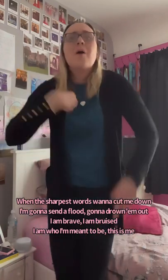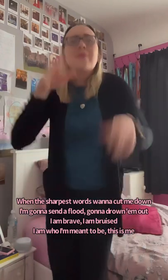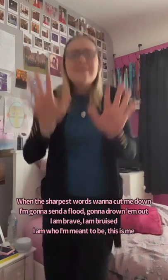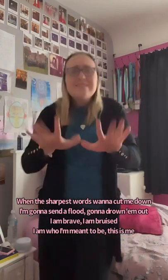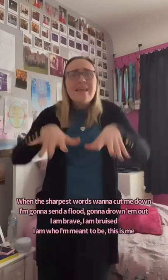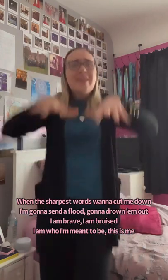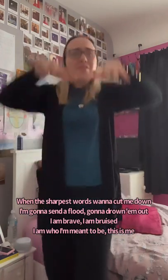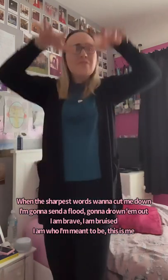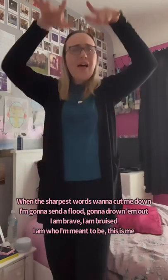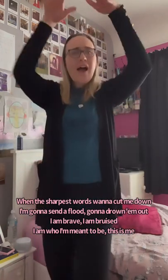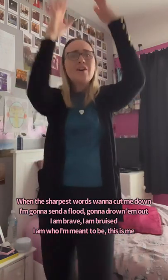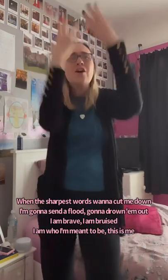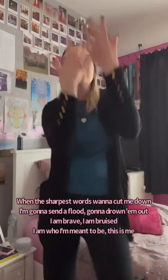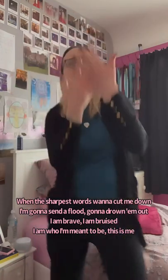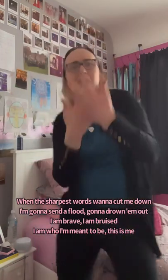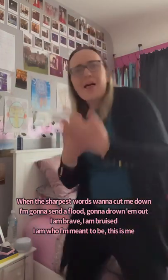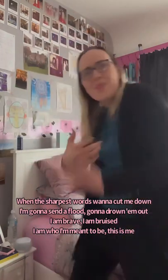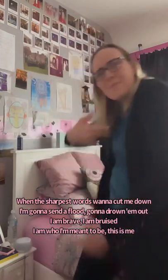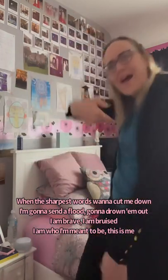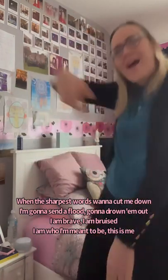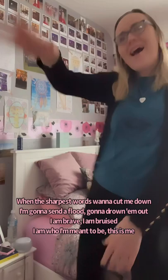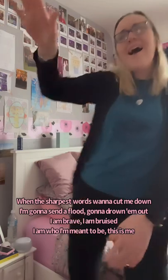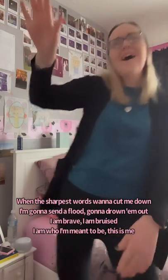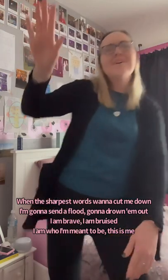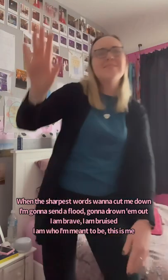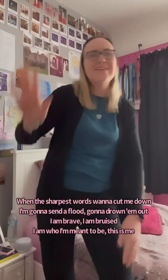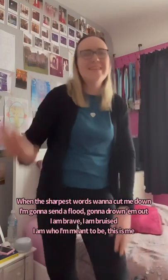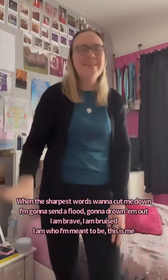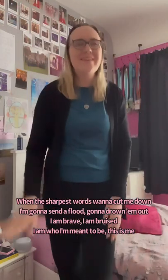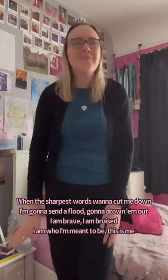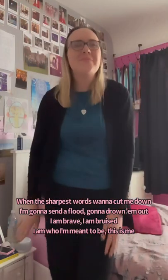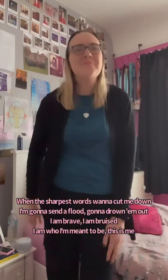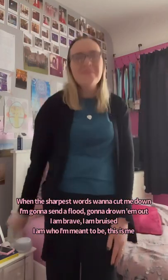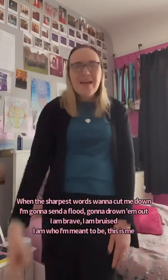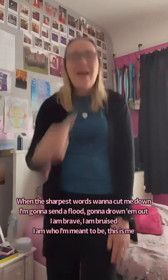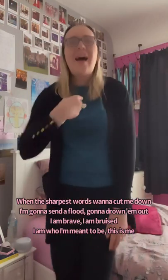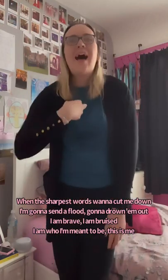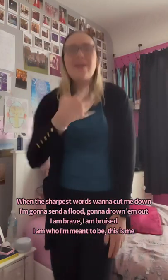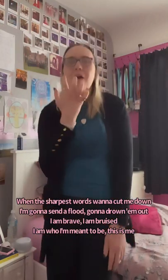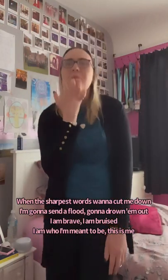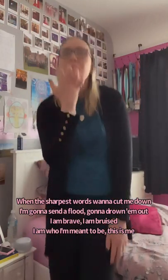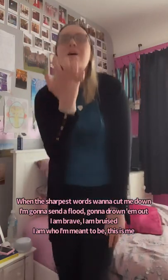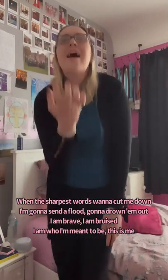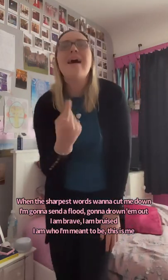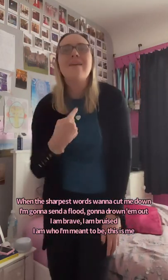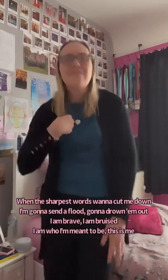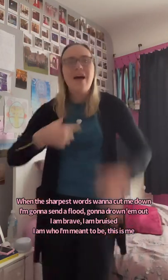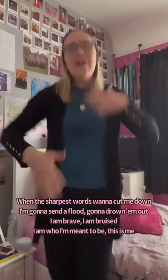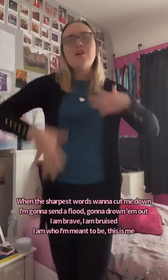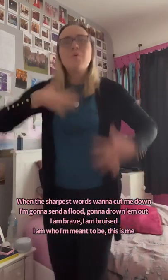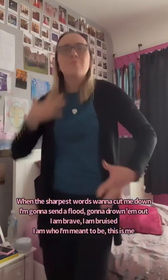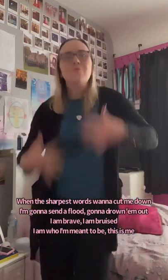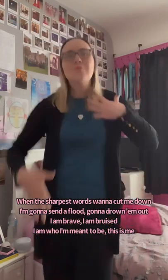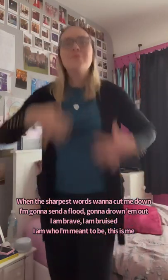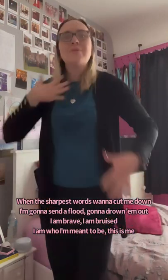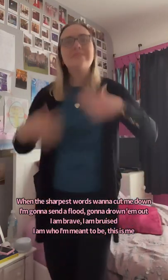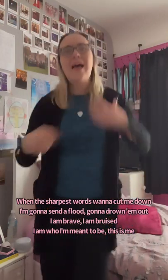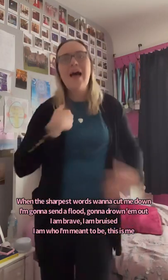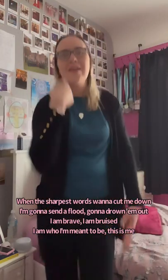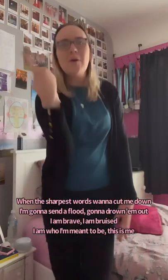I'm gonna send a flood, gonna drown them out. I am brave, I am bruised, I